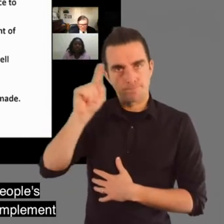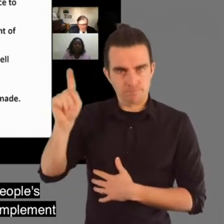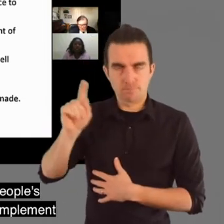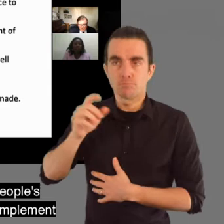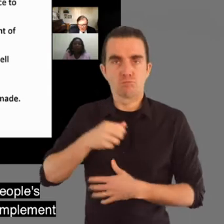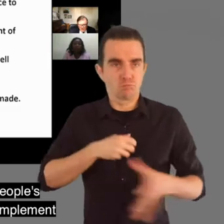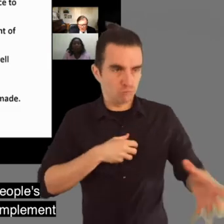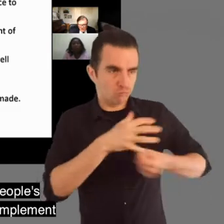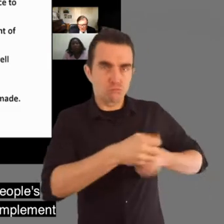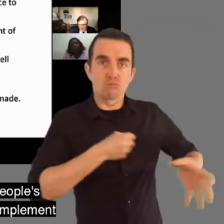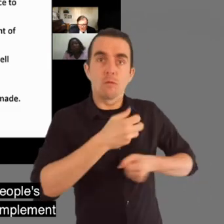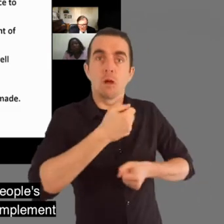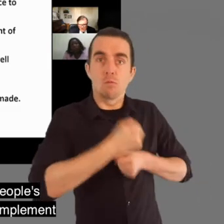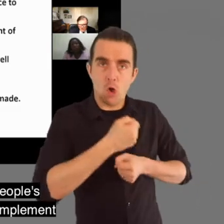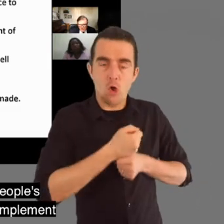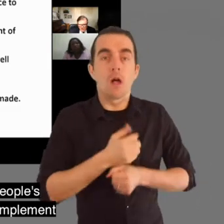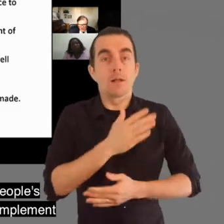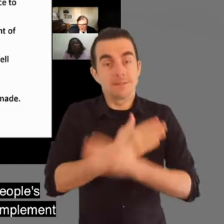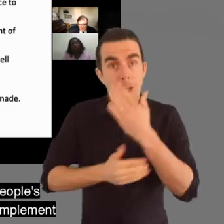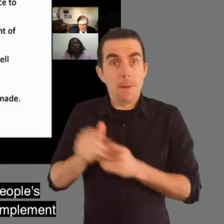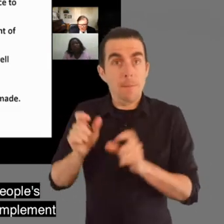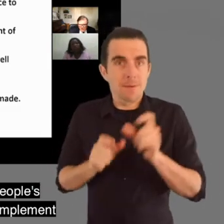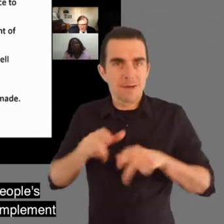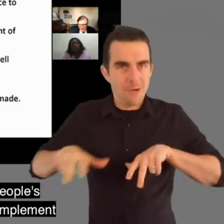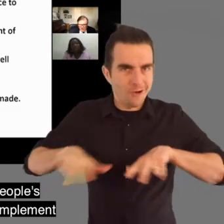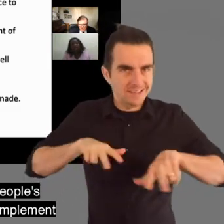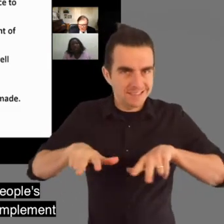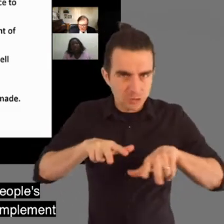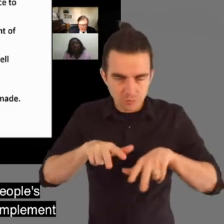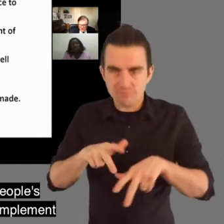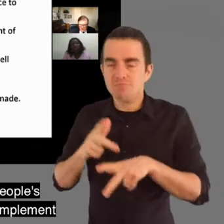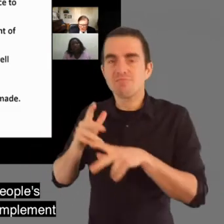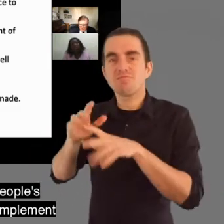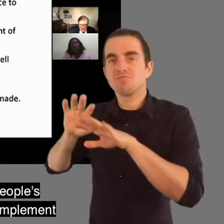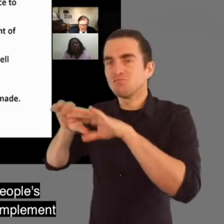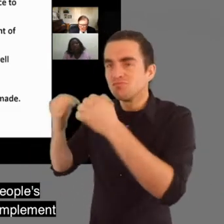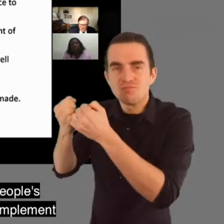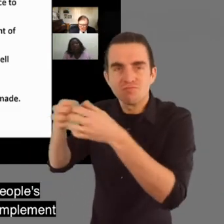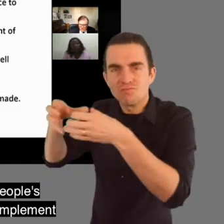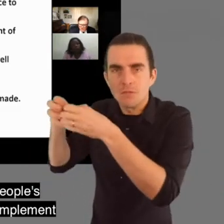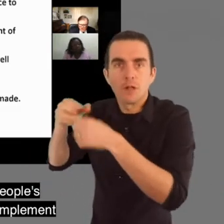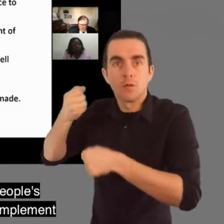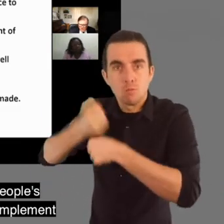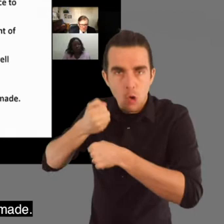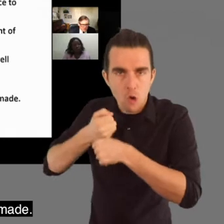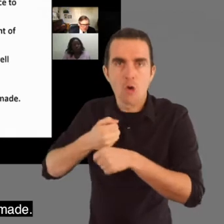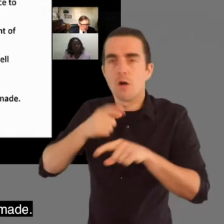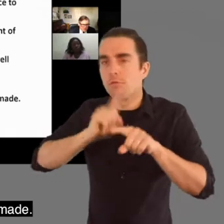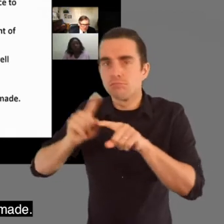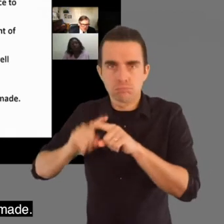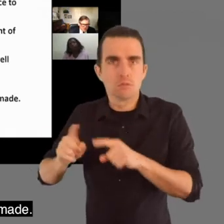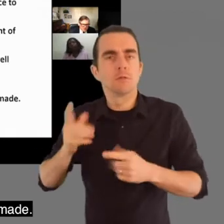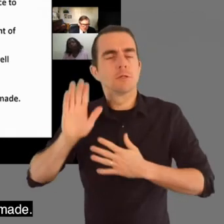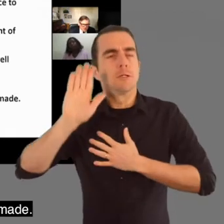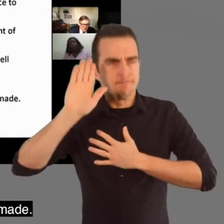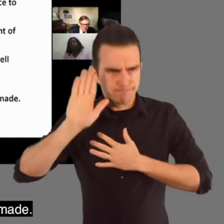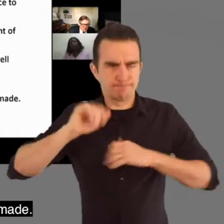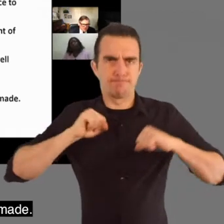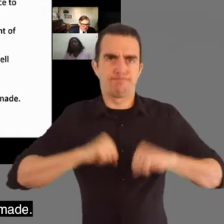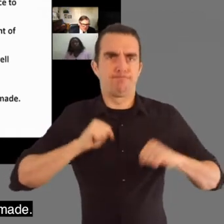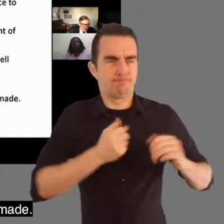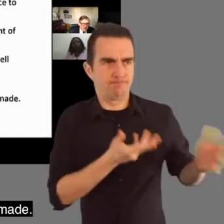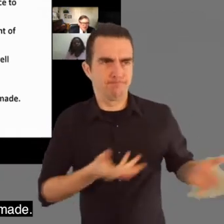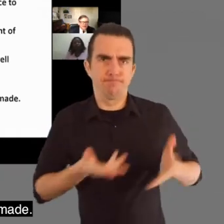and disabled people organizations, civil societies to implement the commitment already